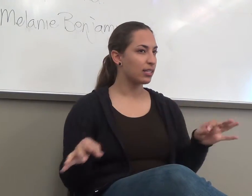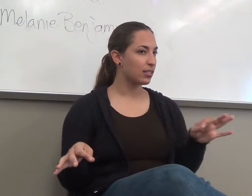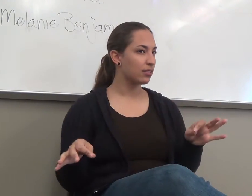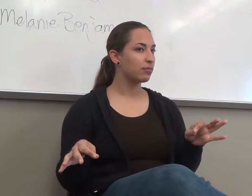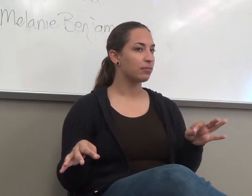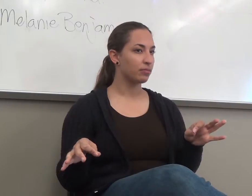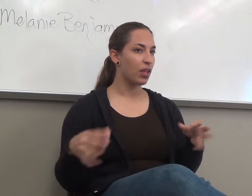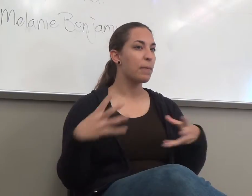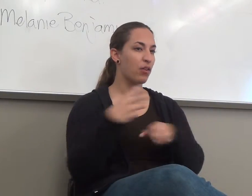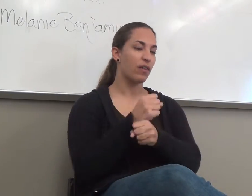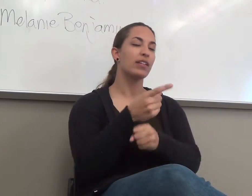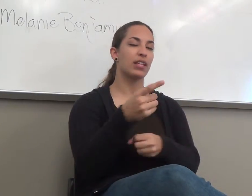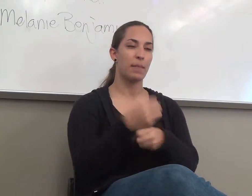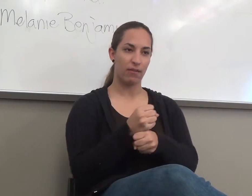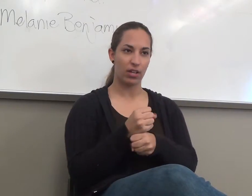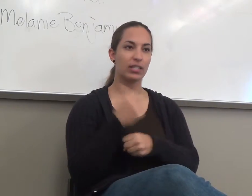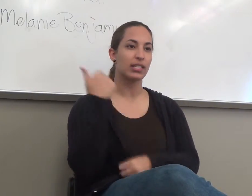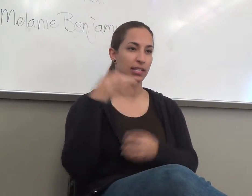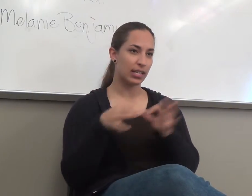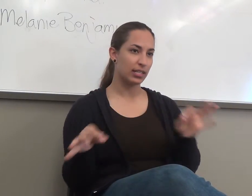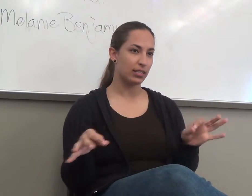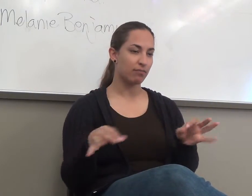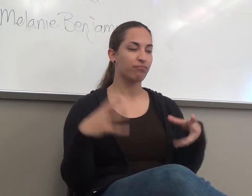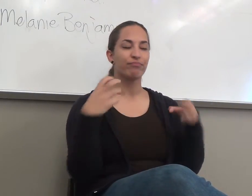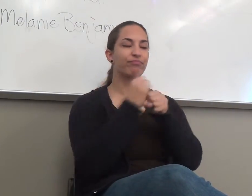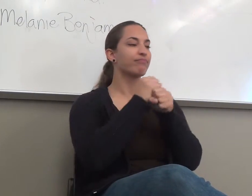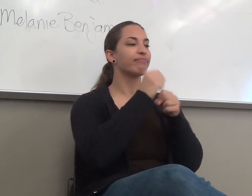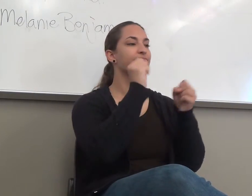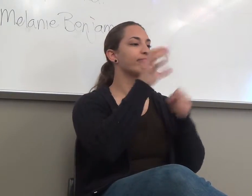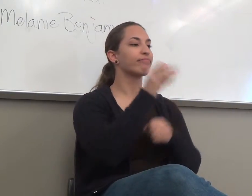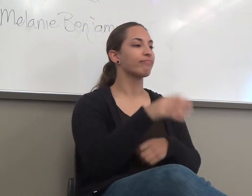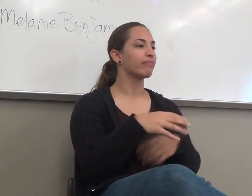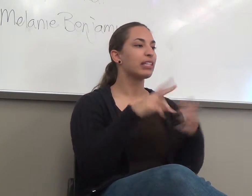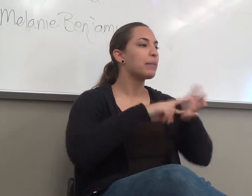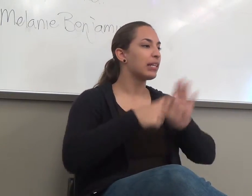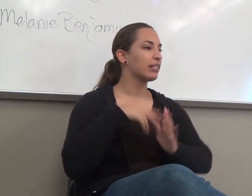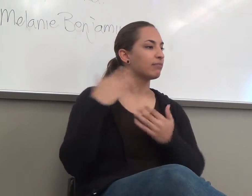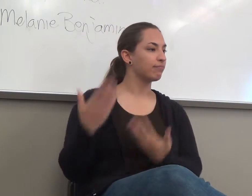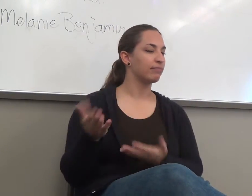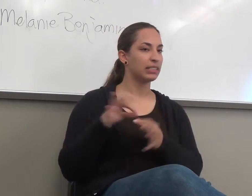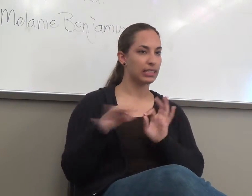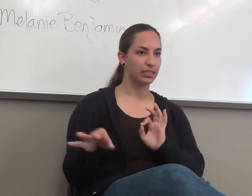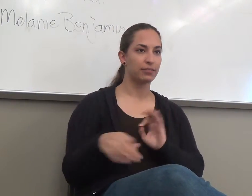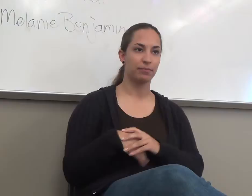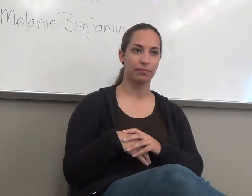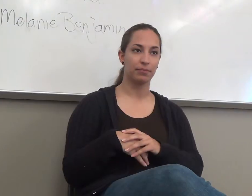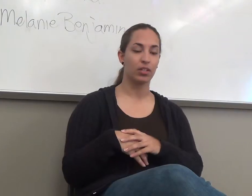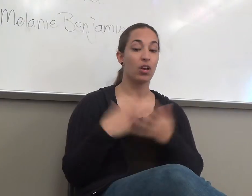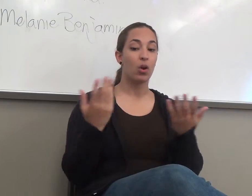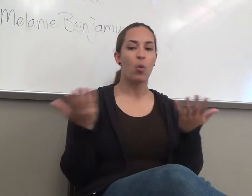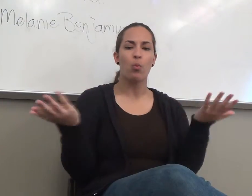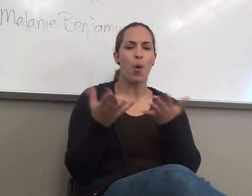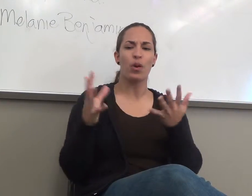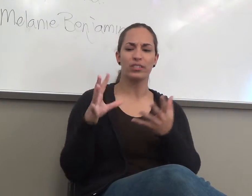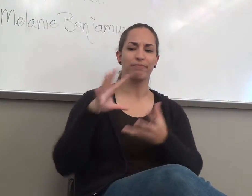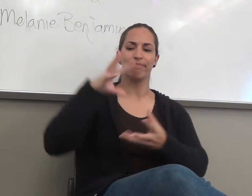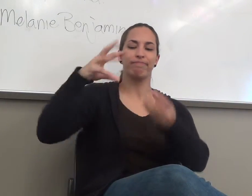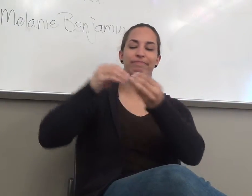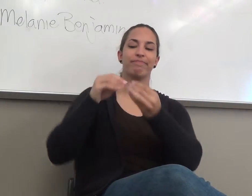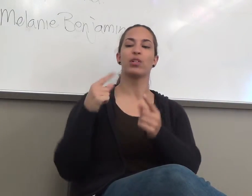You guys read that paragraph already, so we're kind of backing up. What was the overall point of that story? What did